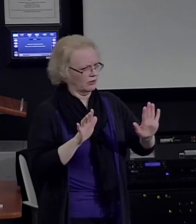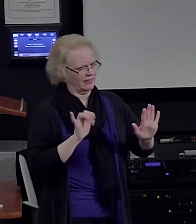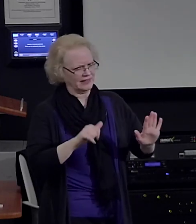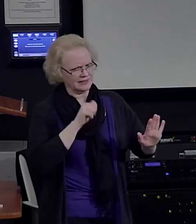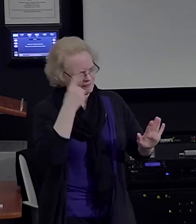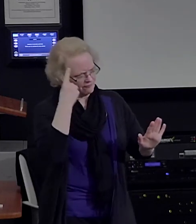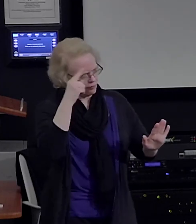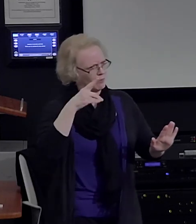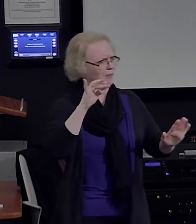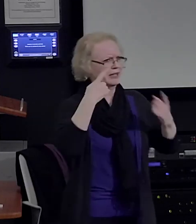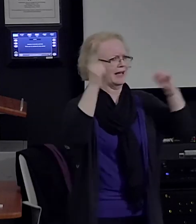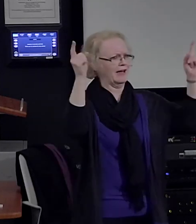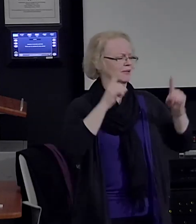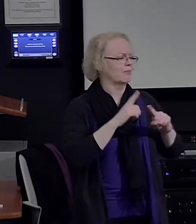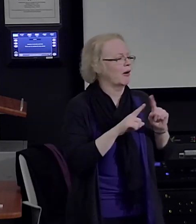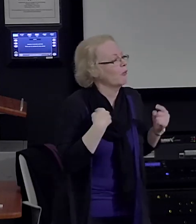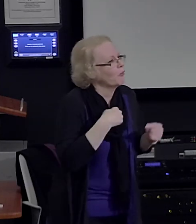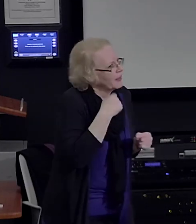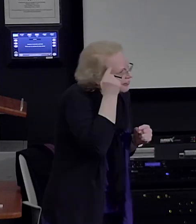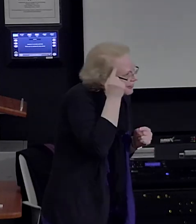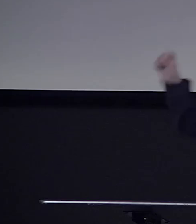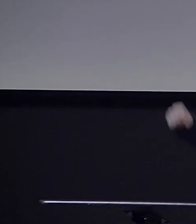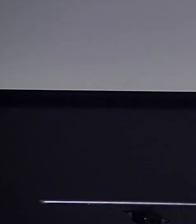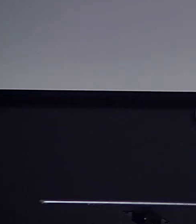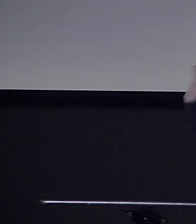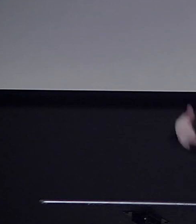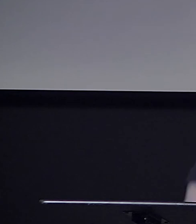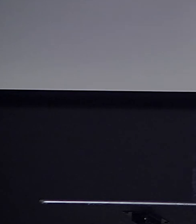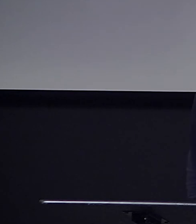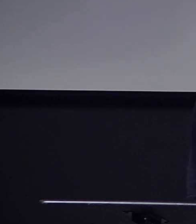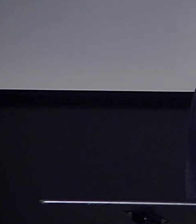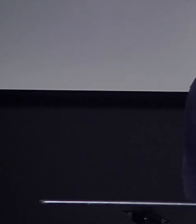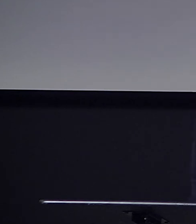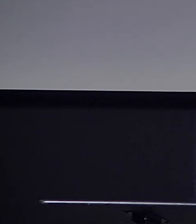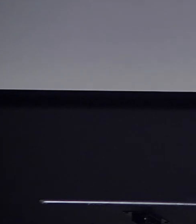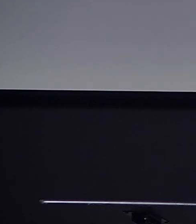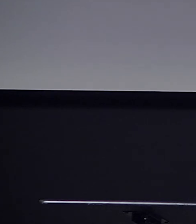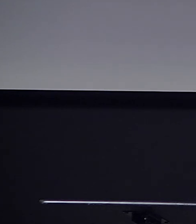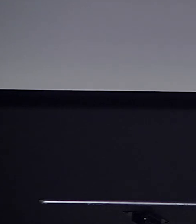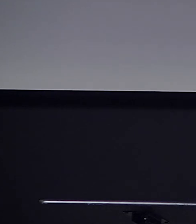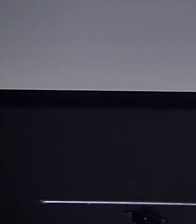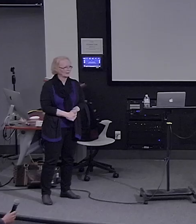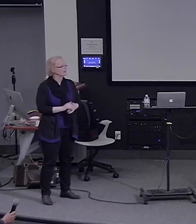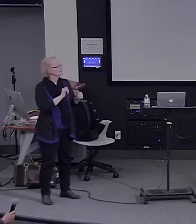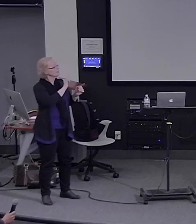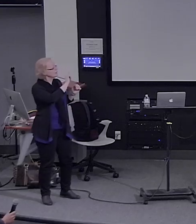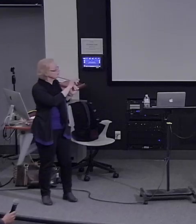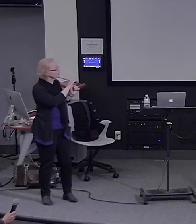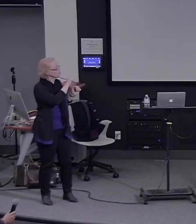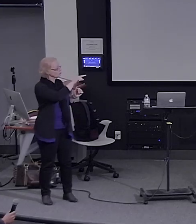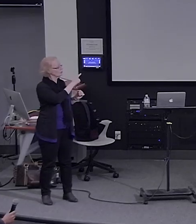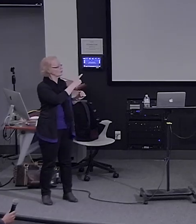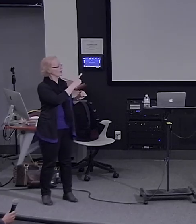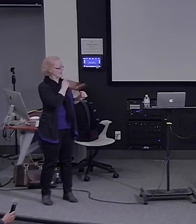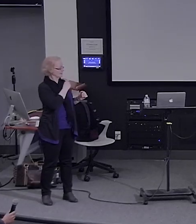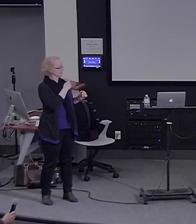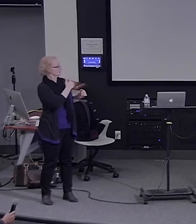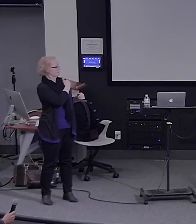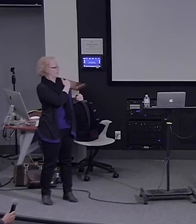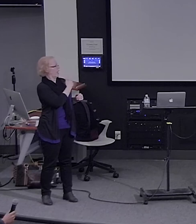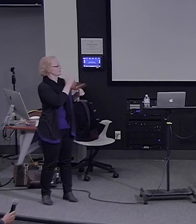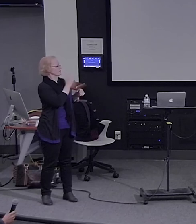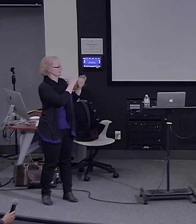public consumption. But that's what we think. Thank you. Thank you. It's really fascinating work. Thank you. Thank you. If you ask me, I will send